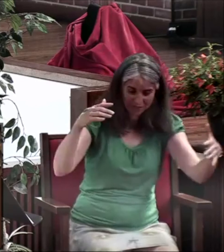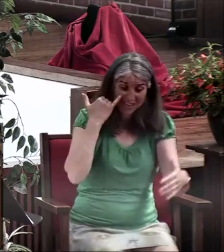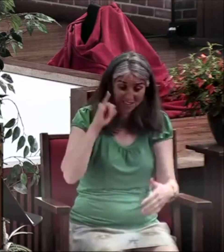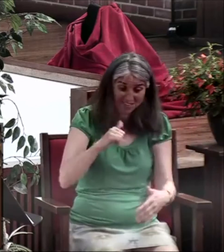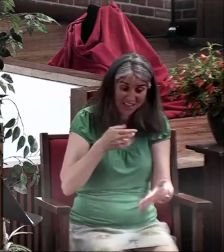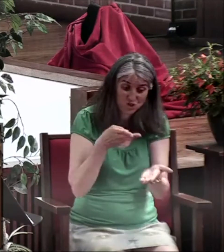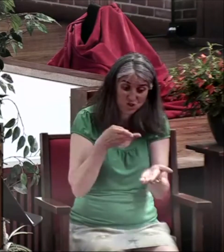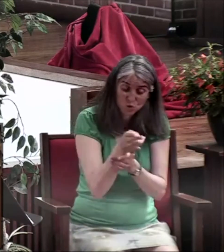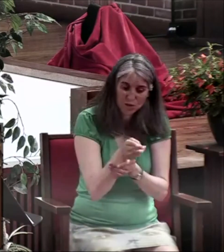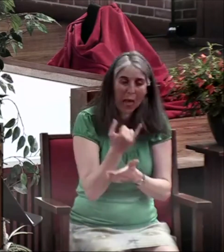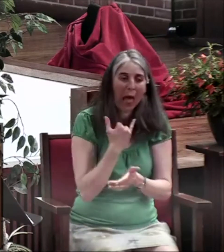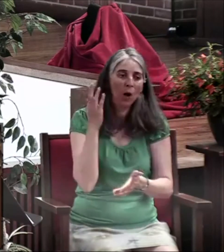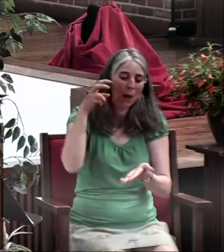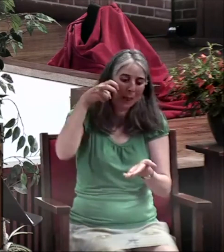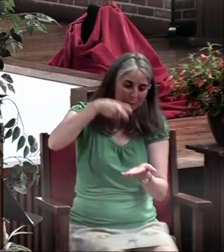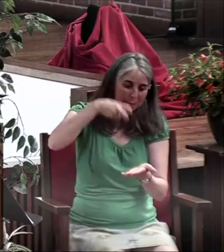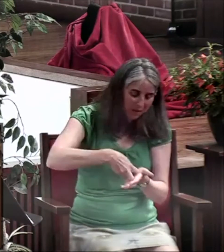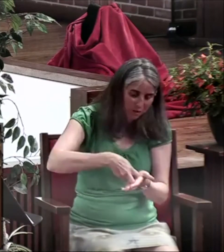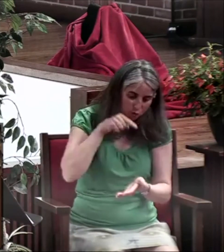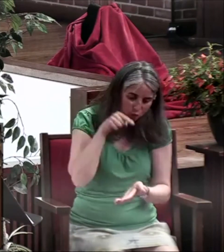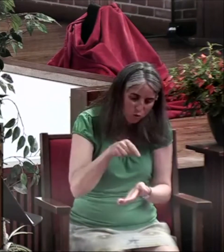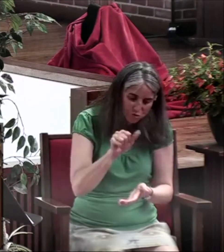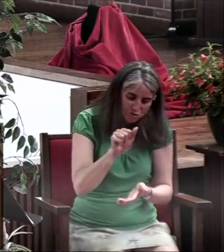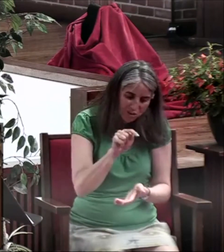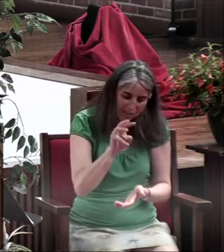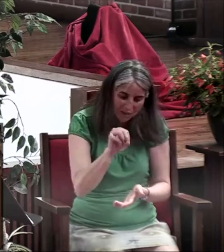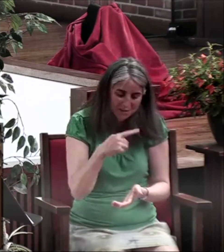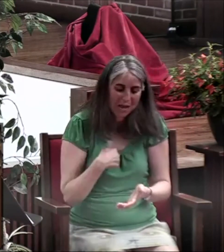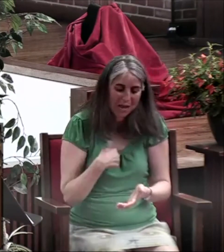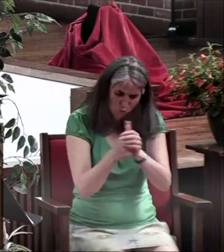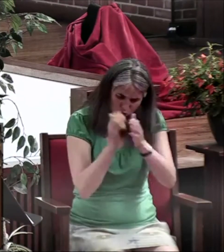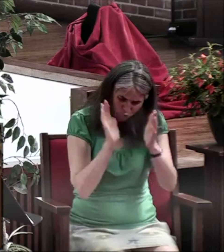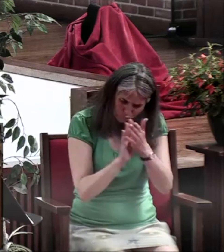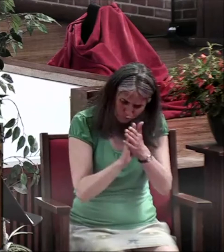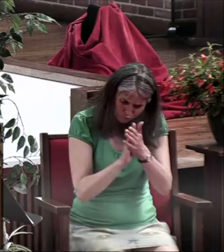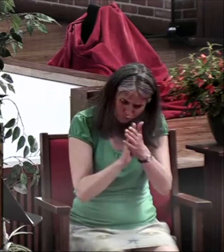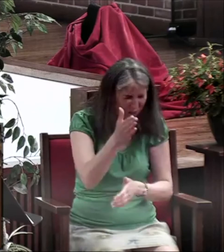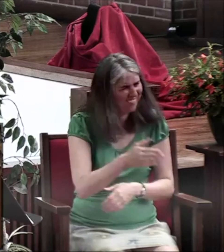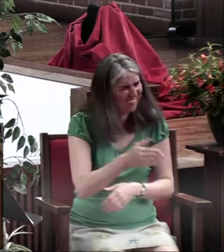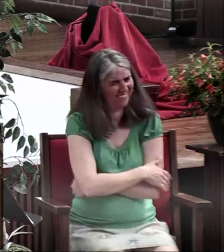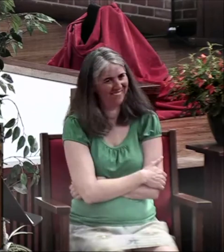in front of those two atoms and give them my worship and praise.